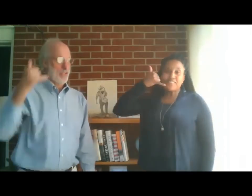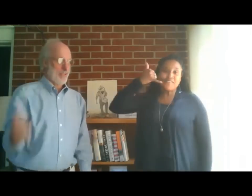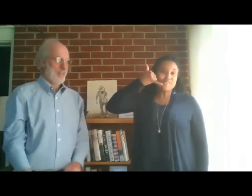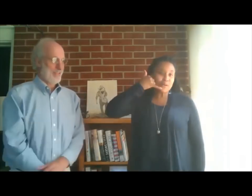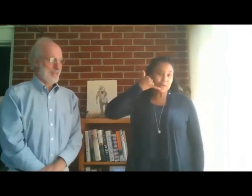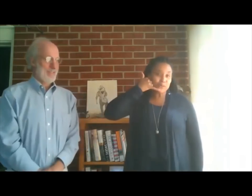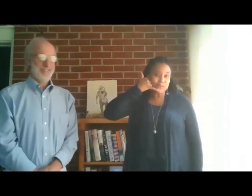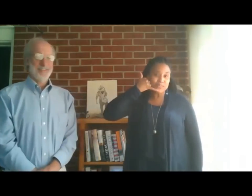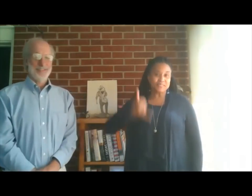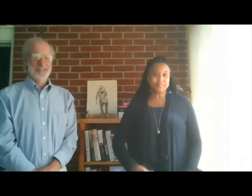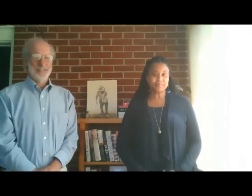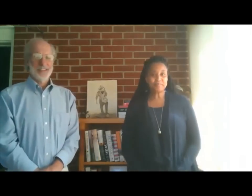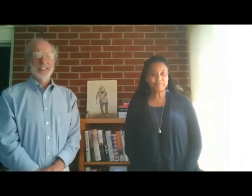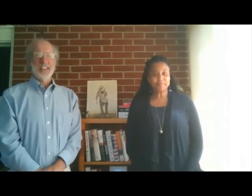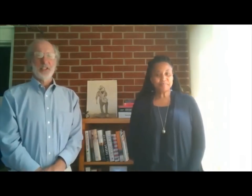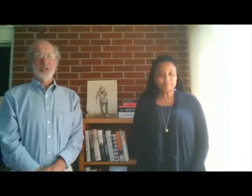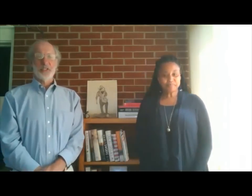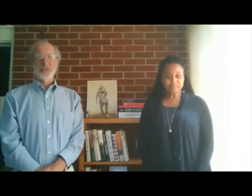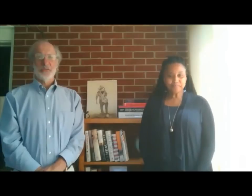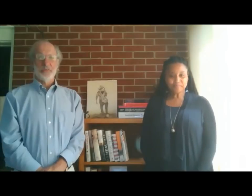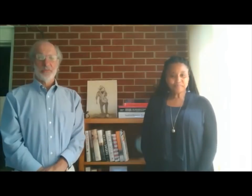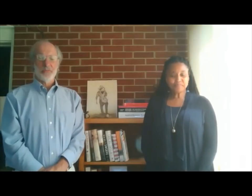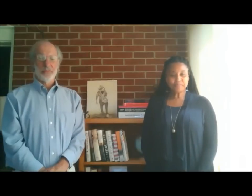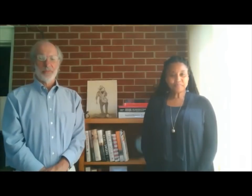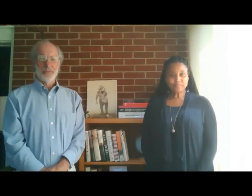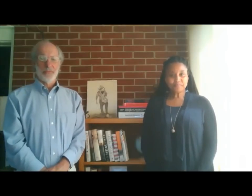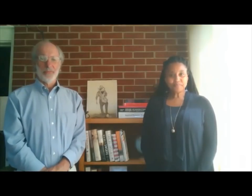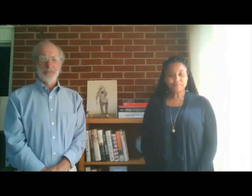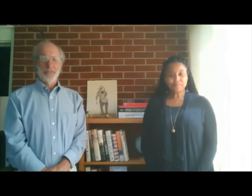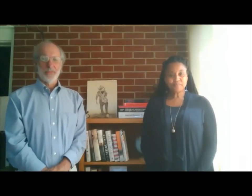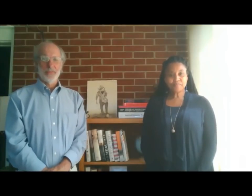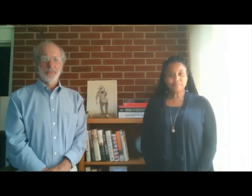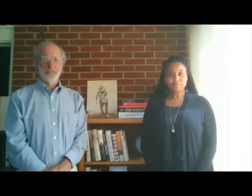Phone. Phone. And your turn.